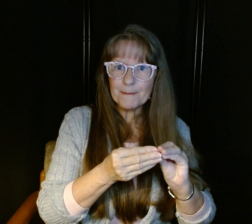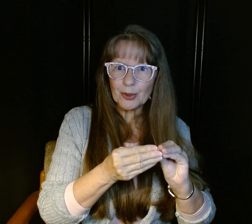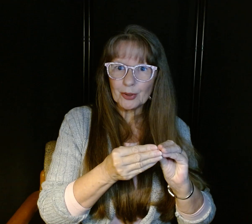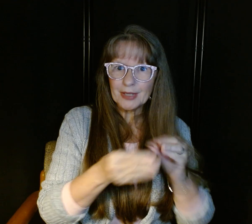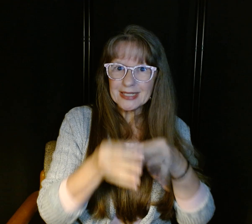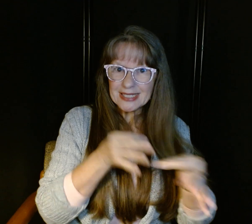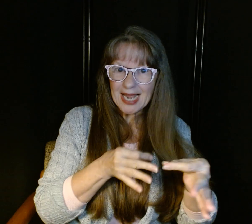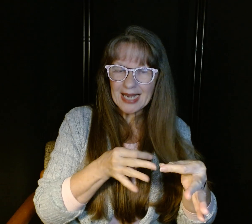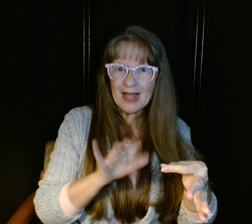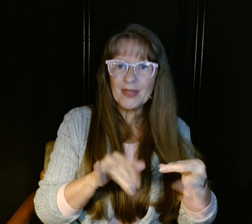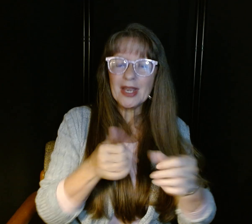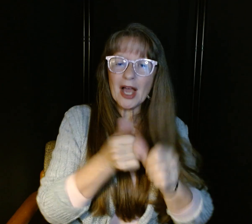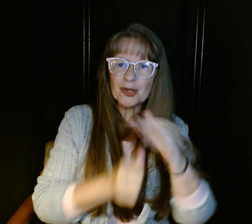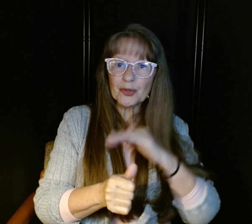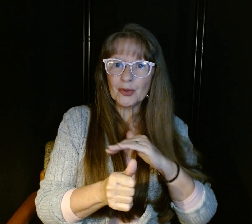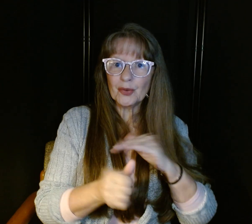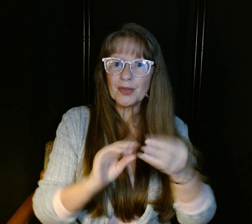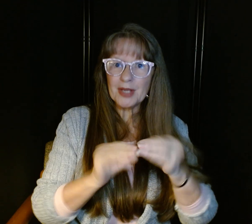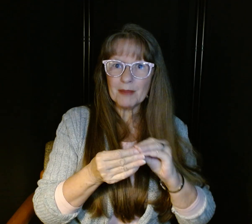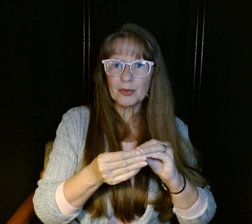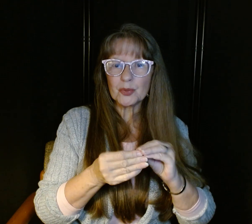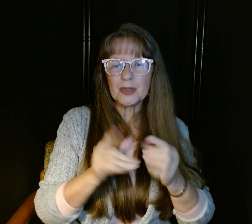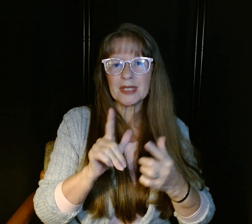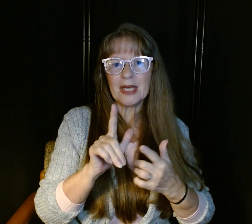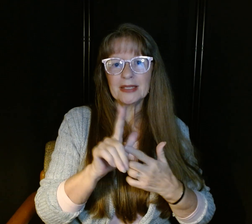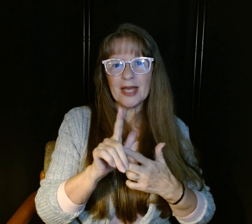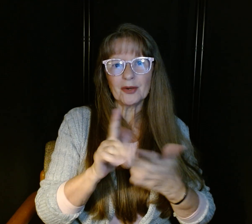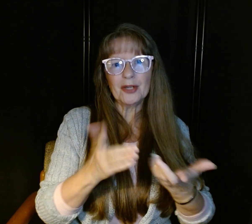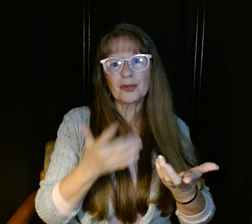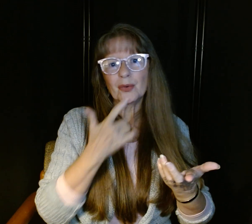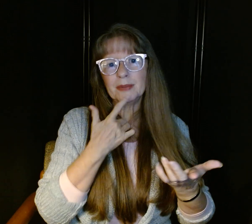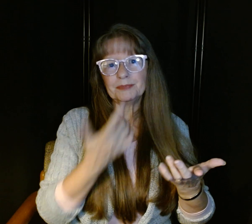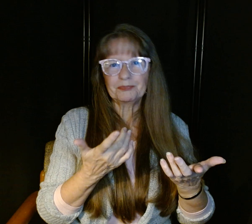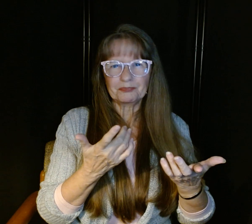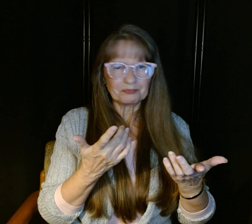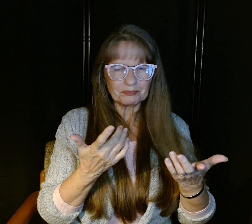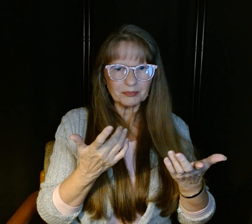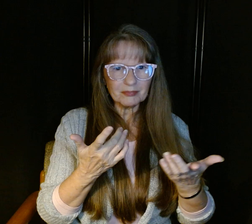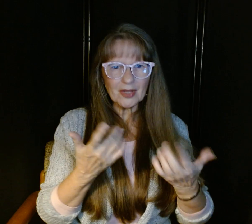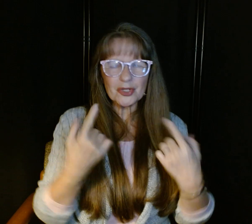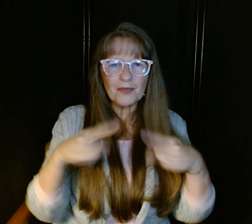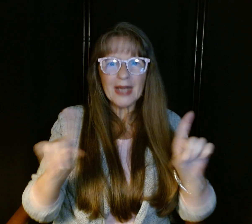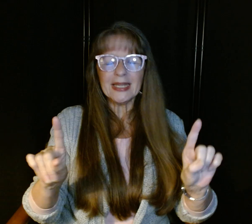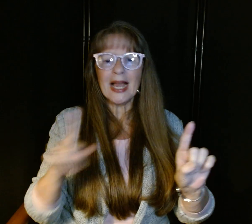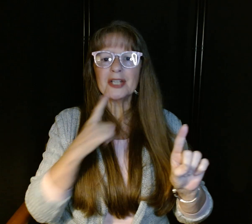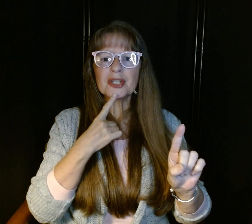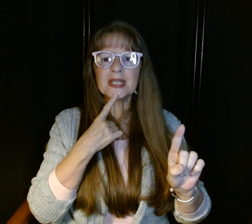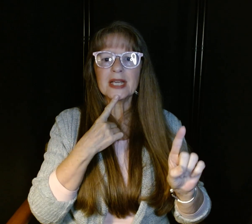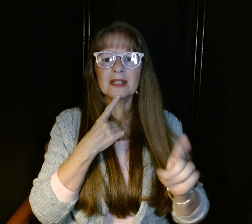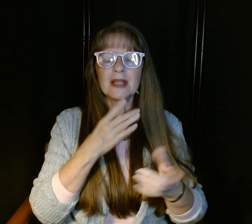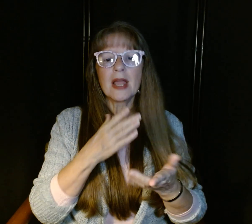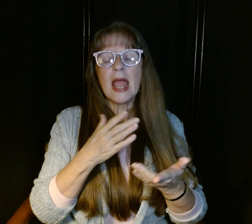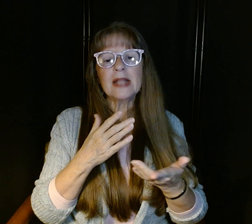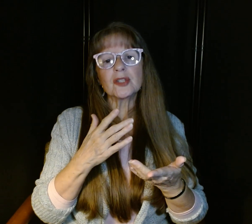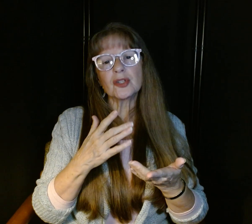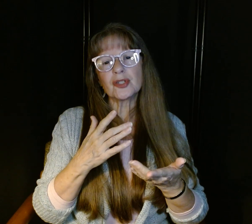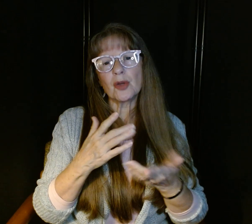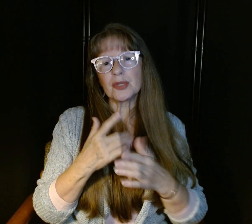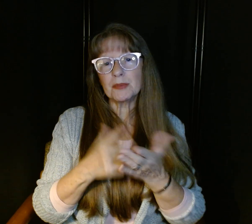number instead. And then under the numbers was a letter. And you're going, so finally I just said, and so sometimes